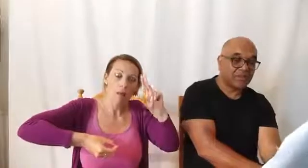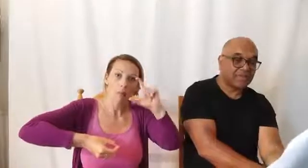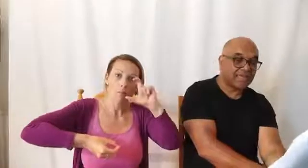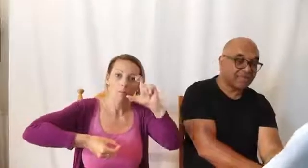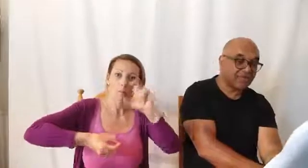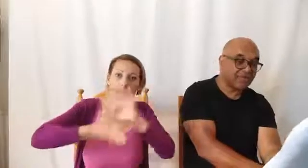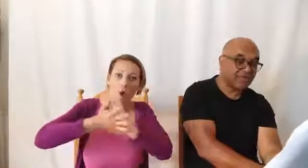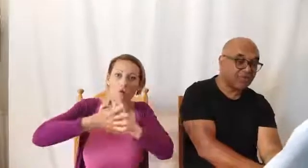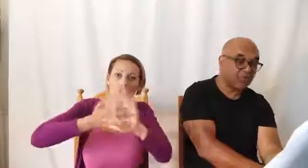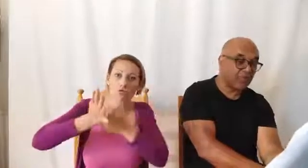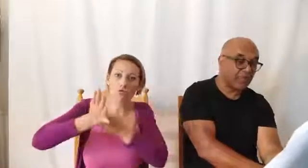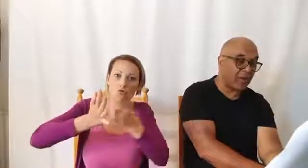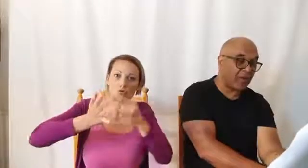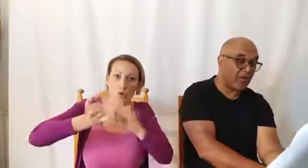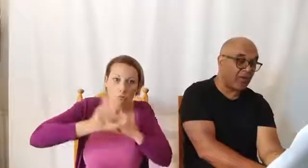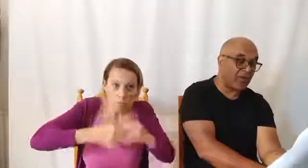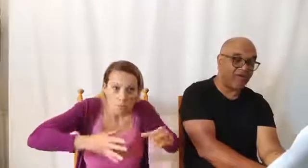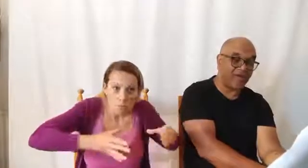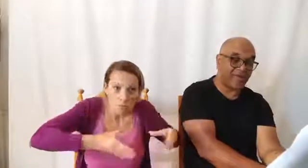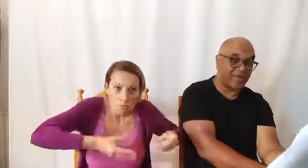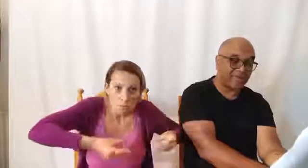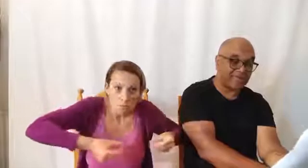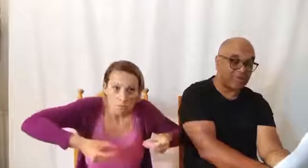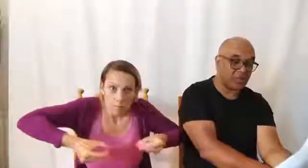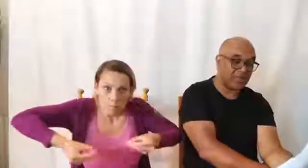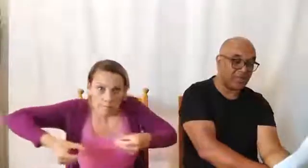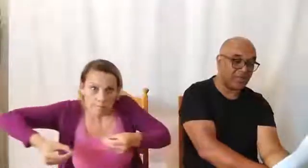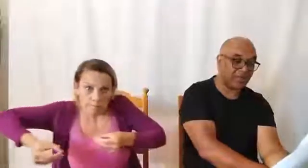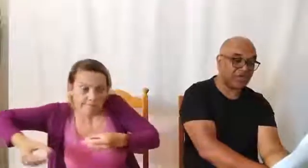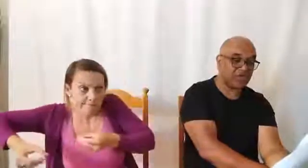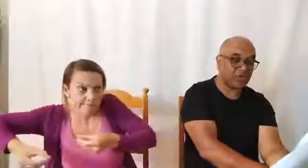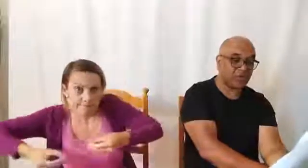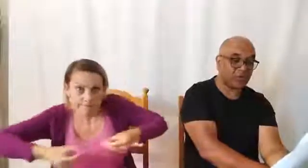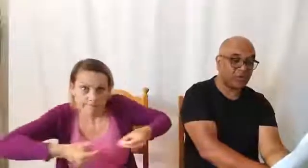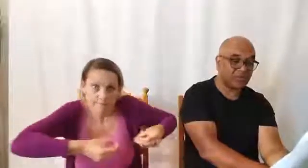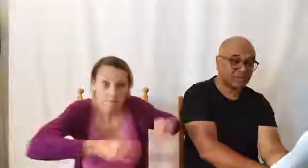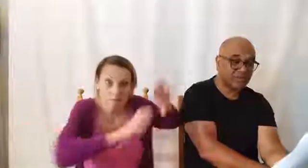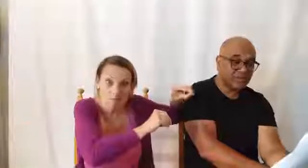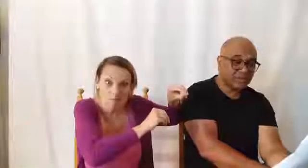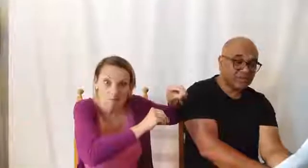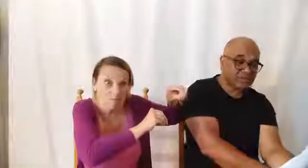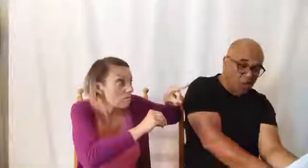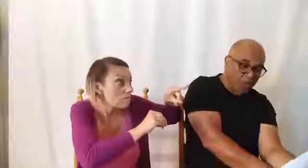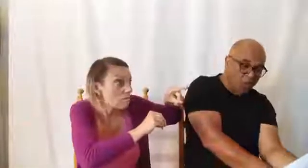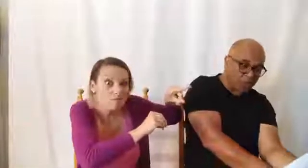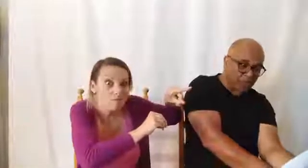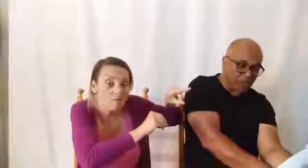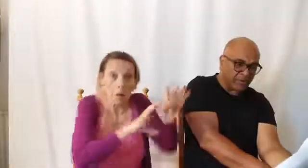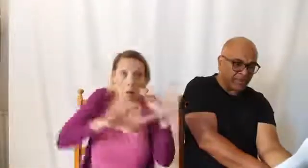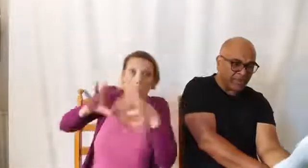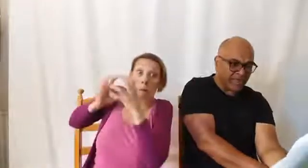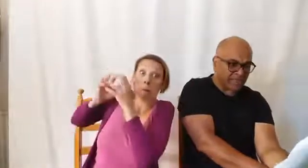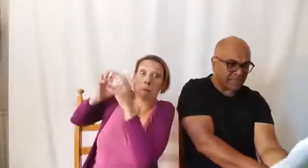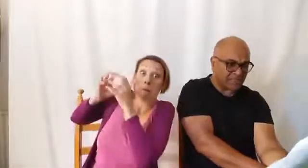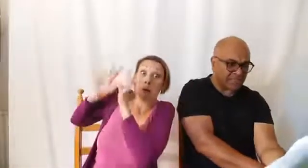Suddenly, Chris scuttled from behind the rock and grabbed at Ben's squishy body with his sharp claws. "Stop!" Ben shouted. "I'm not